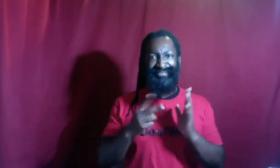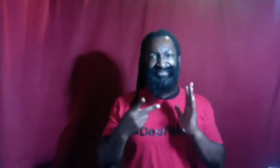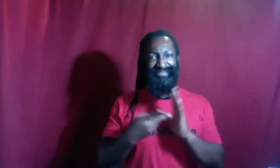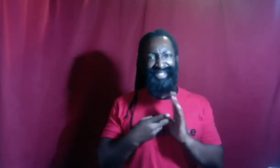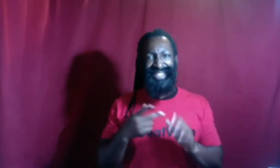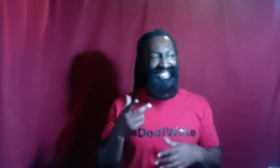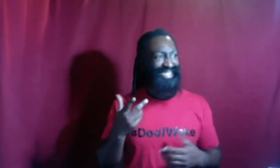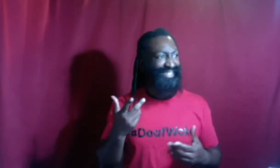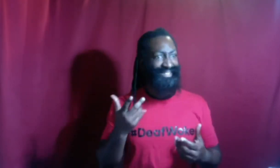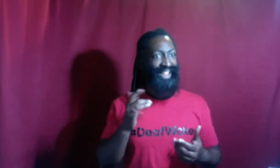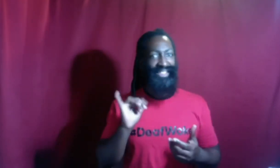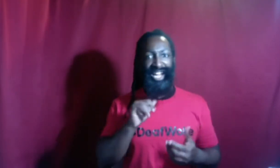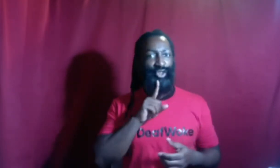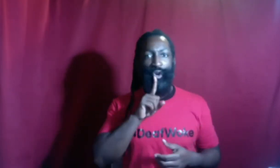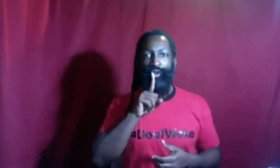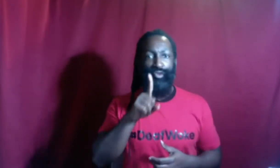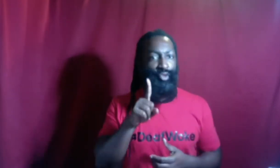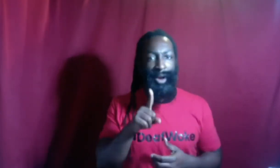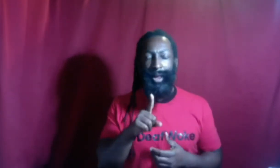If you're like a microwave,